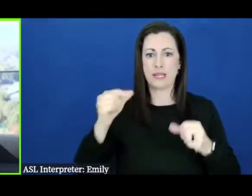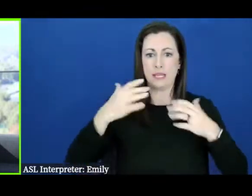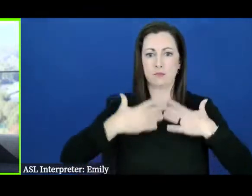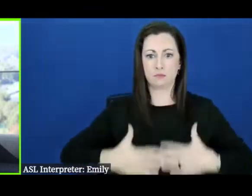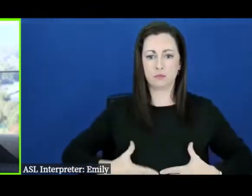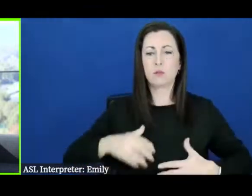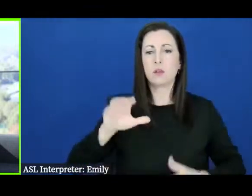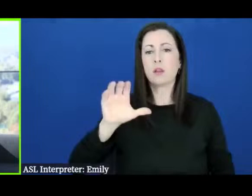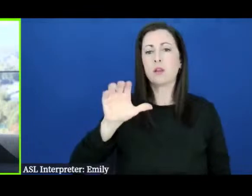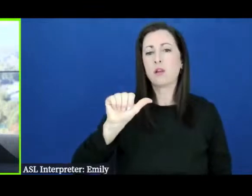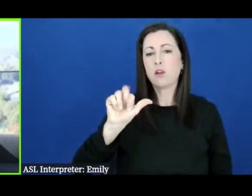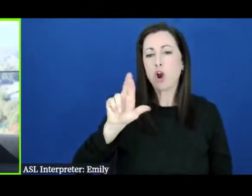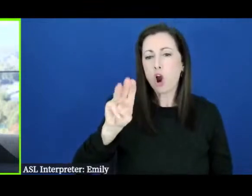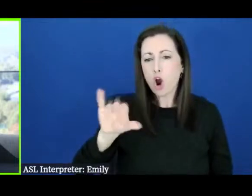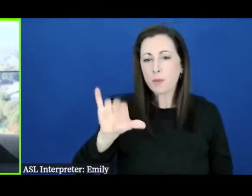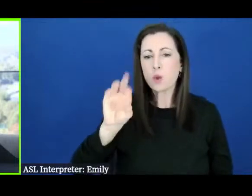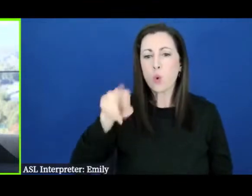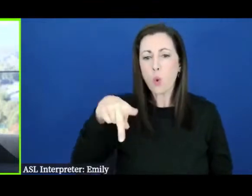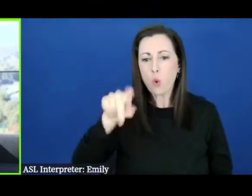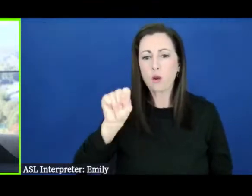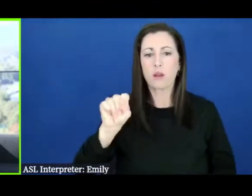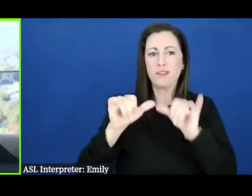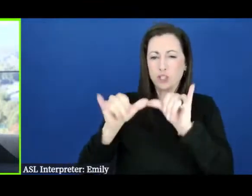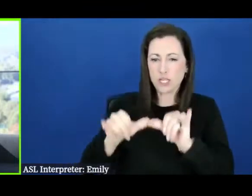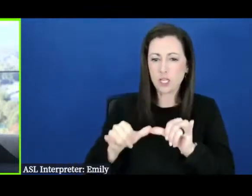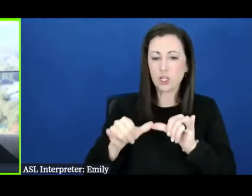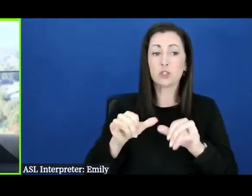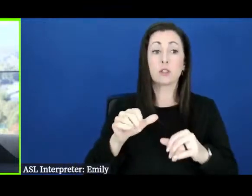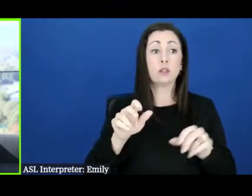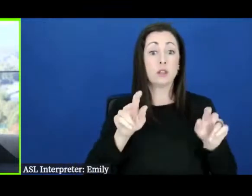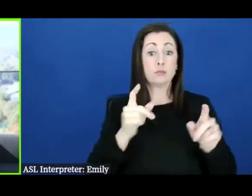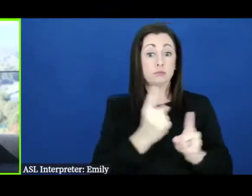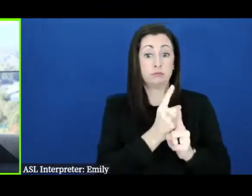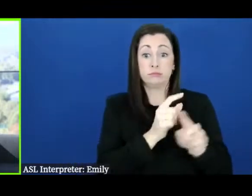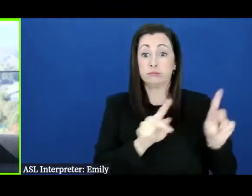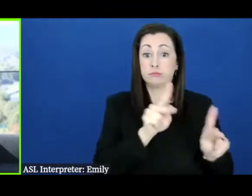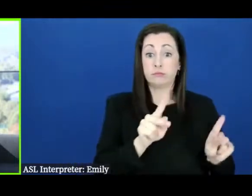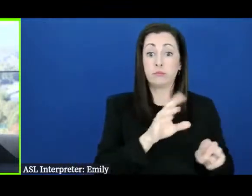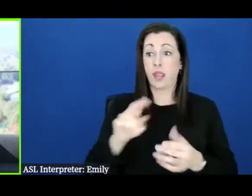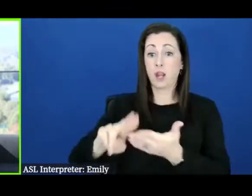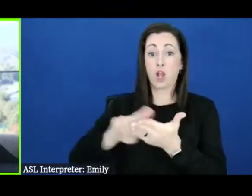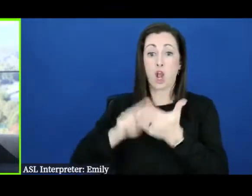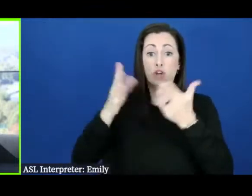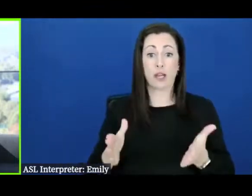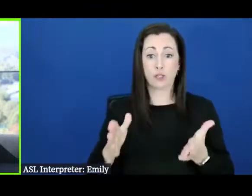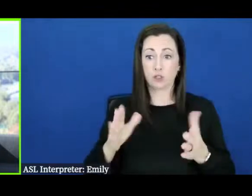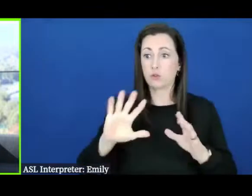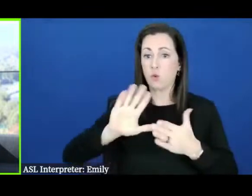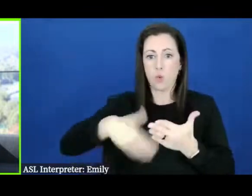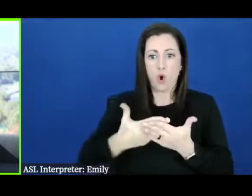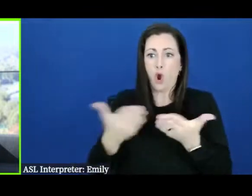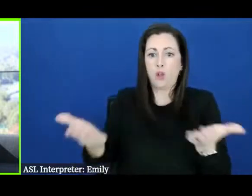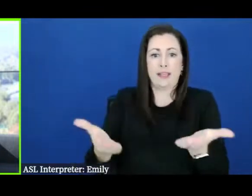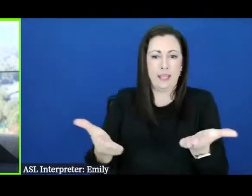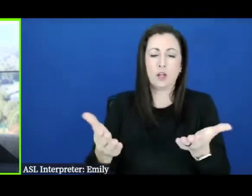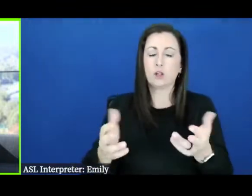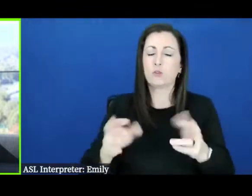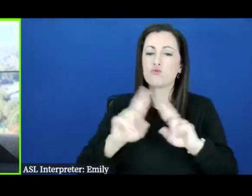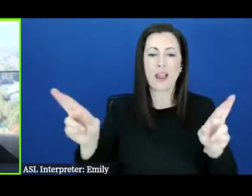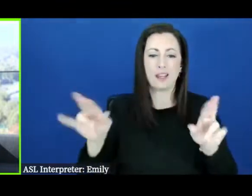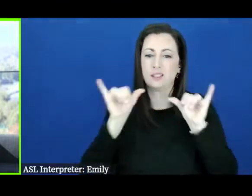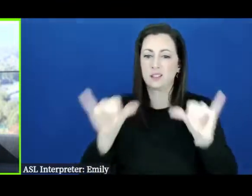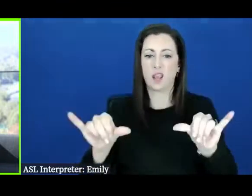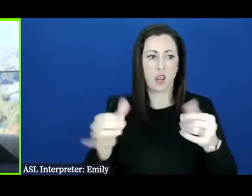Engineer personnel, civilians like myself, and contractors on the ground now. And we're postured to be here for the